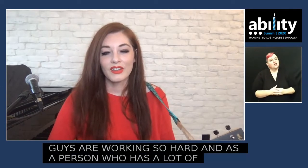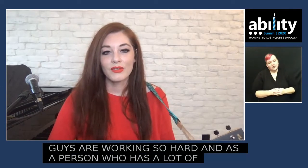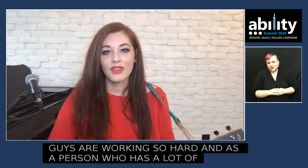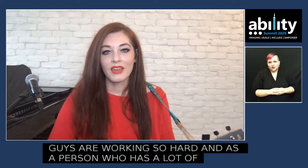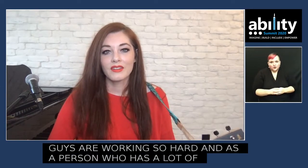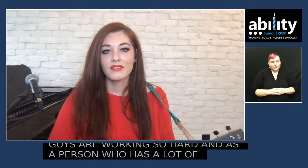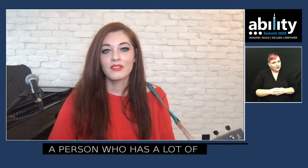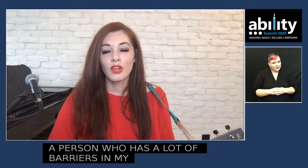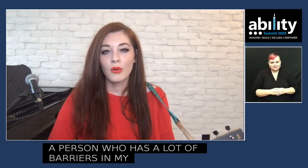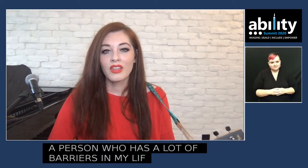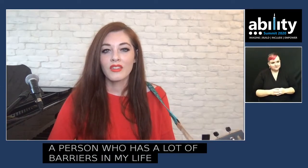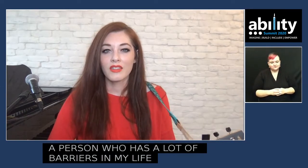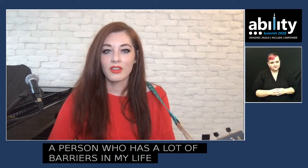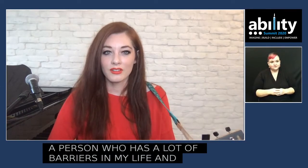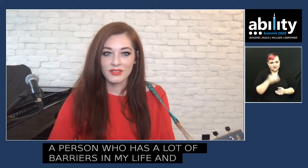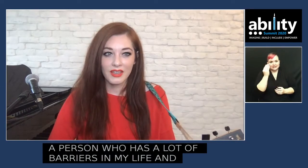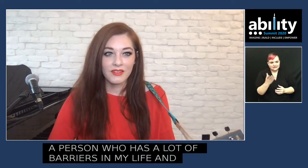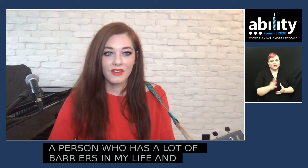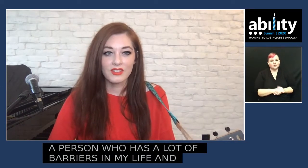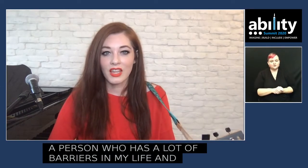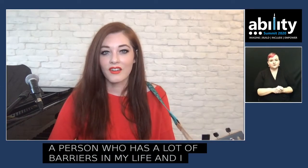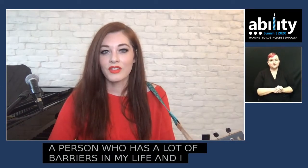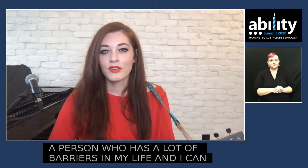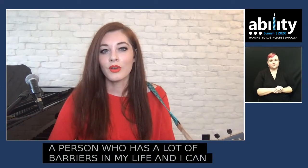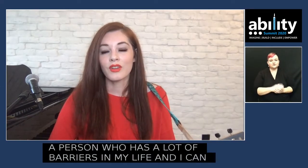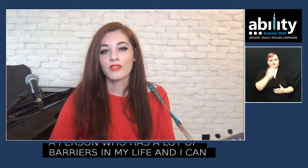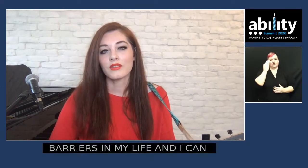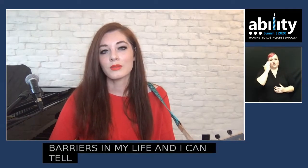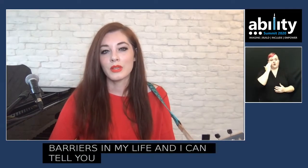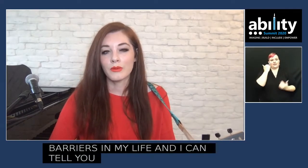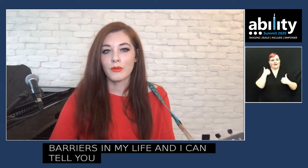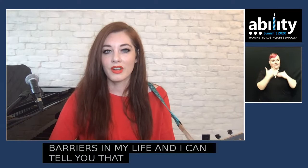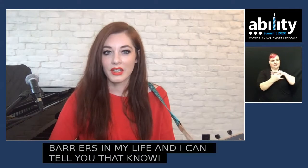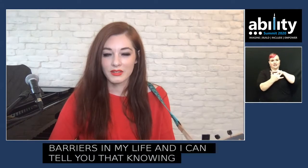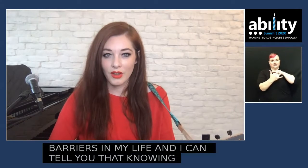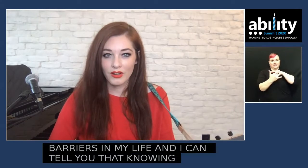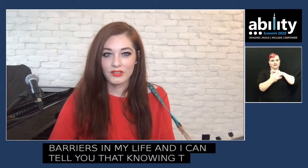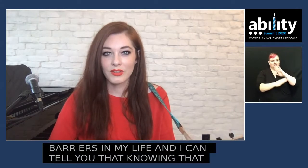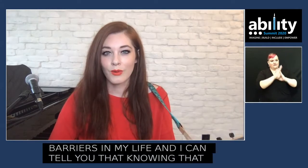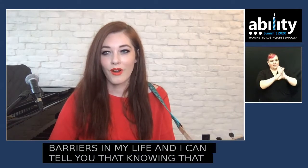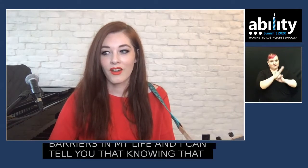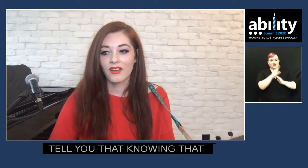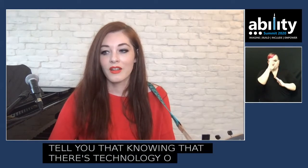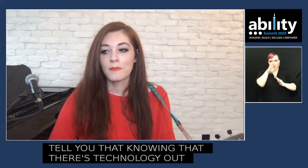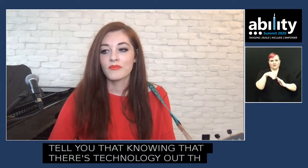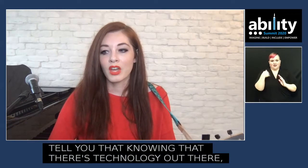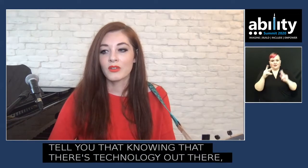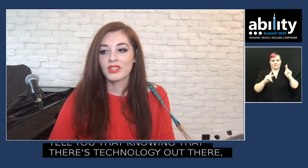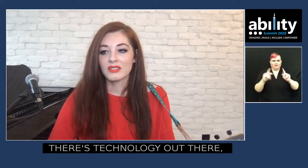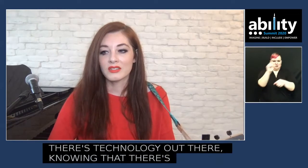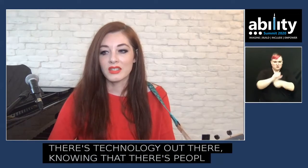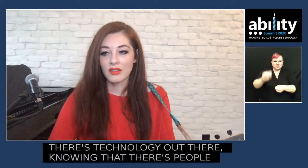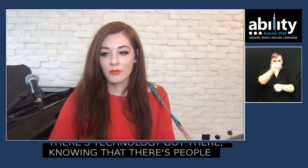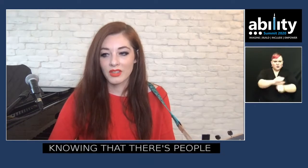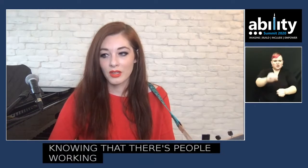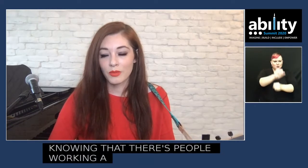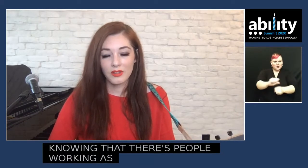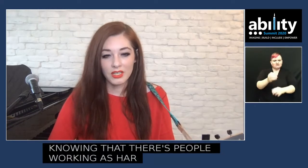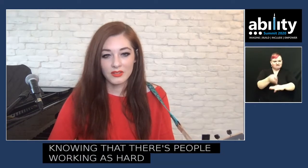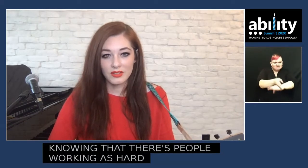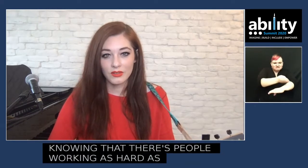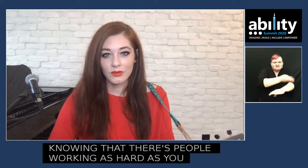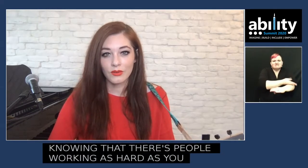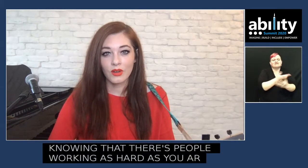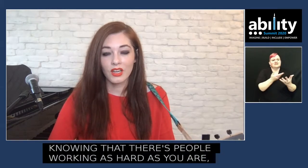I can tell you that knowing that there's technology out there, knowing that there's people working as hard as you are, not only does it give me